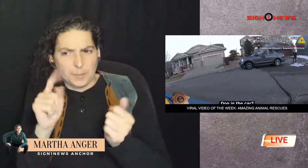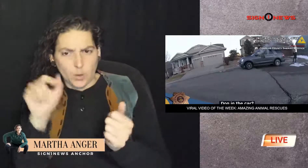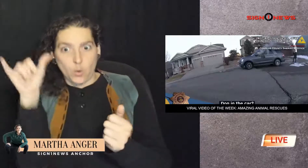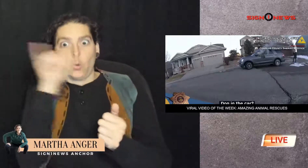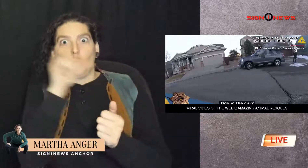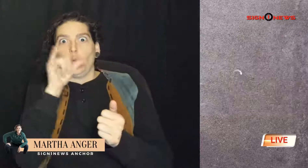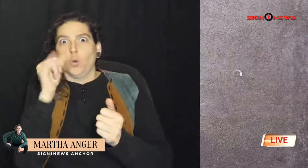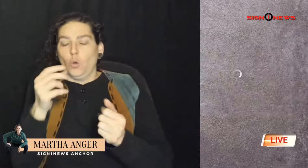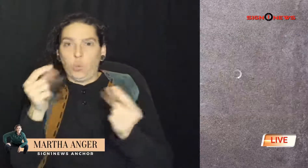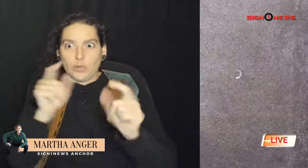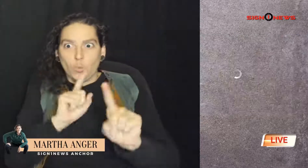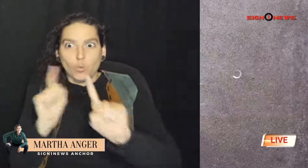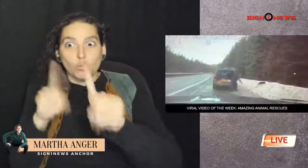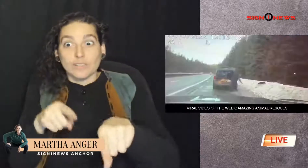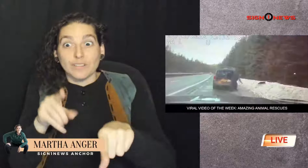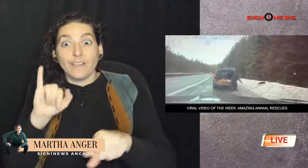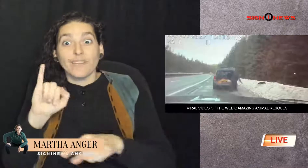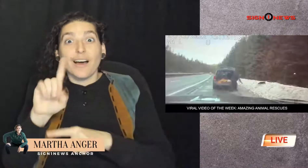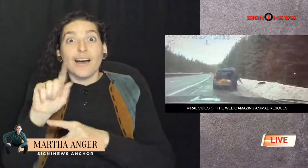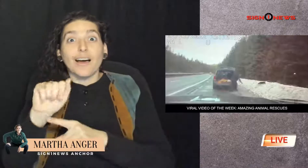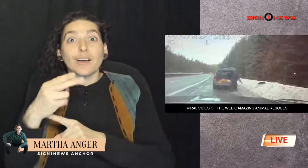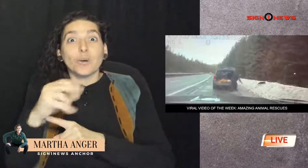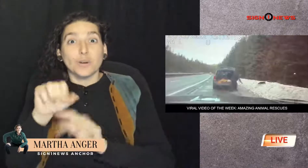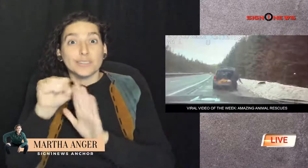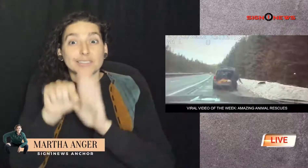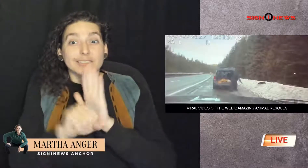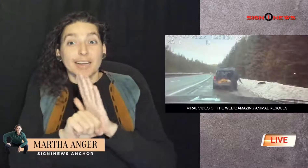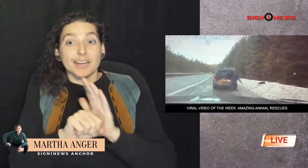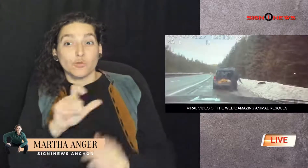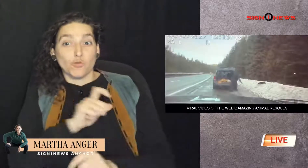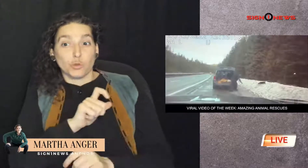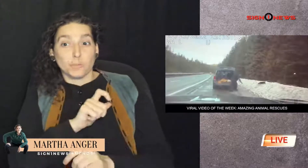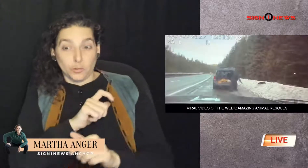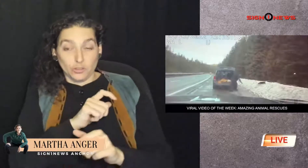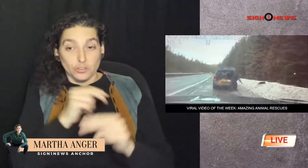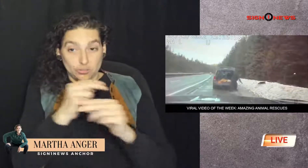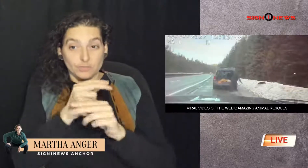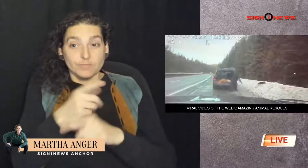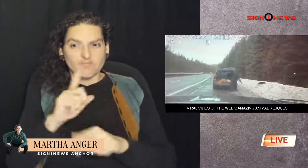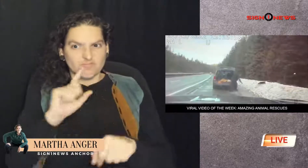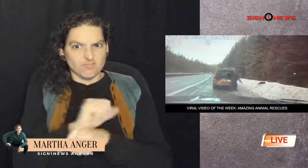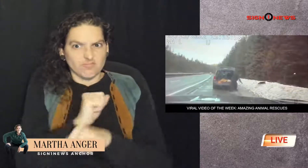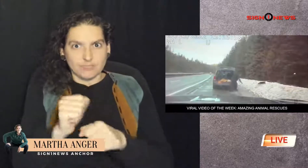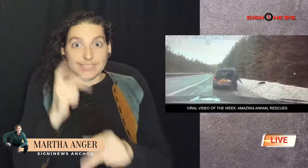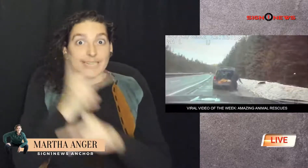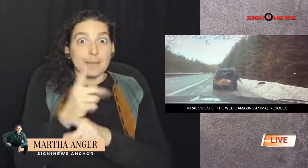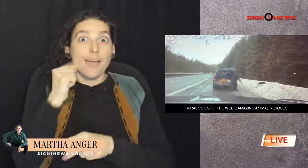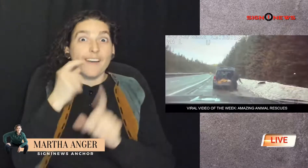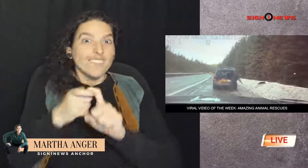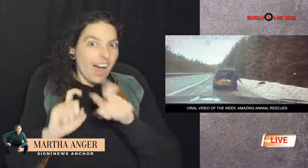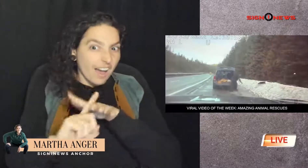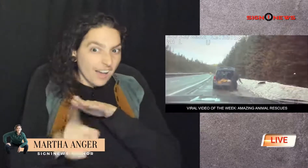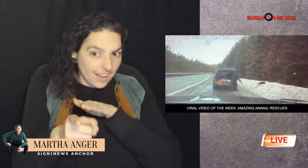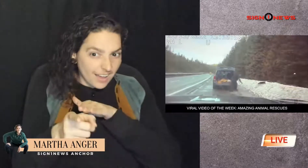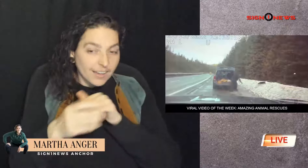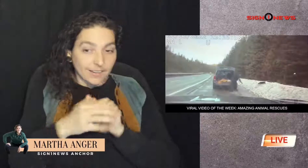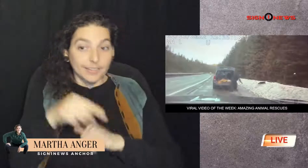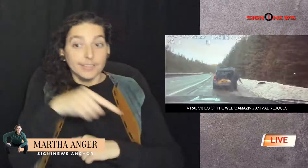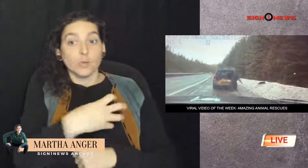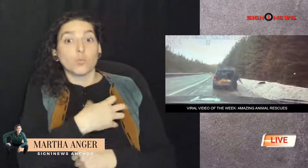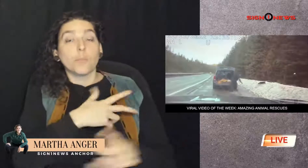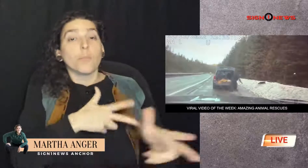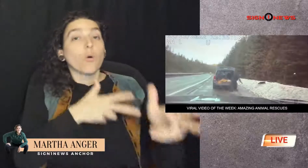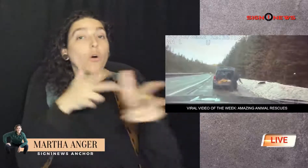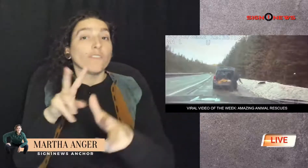All right, this next video is quick, but it was a quick reaction of an Idaho state trooper that kept a cat from